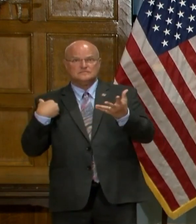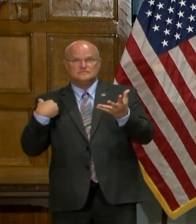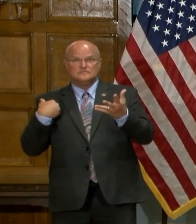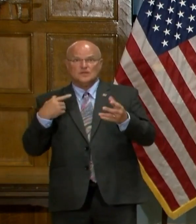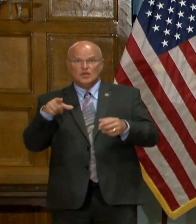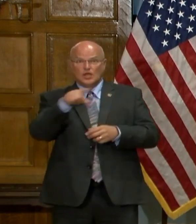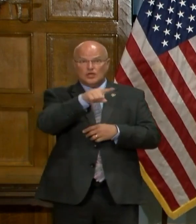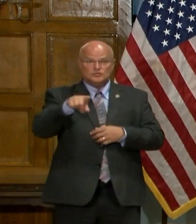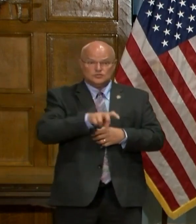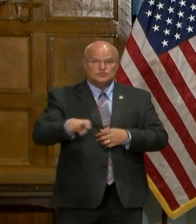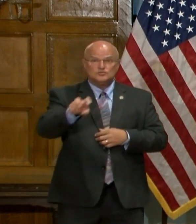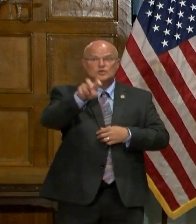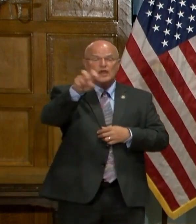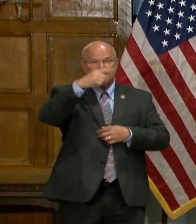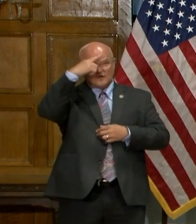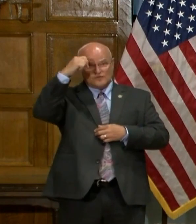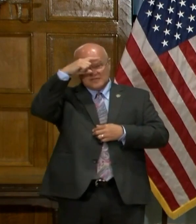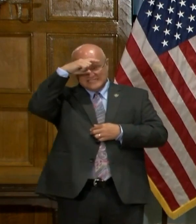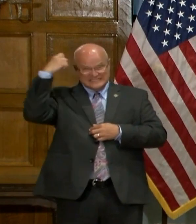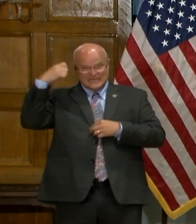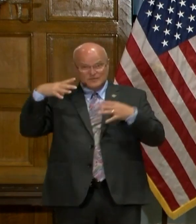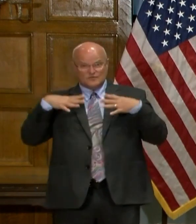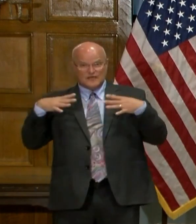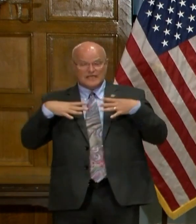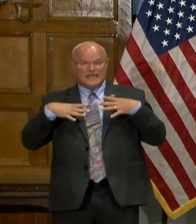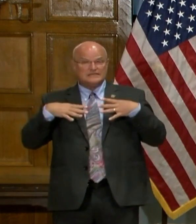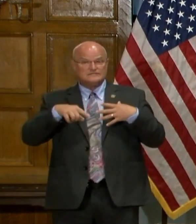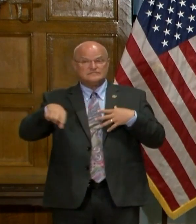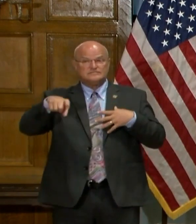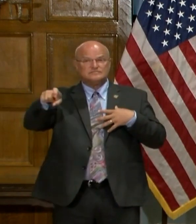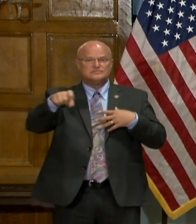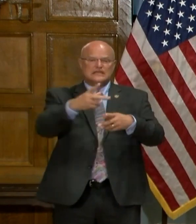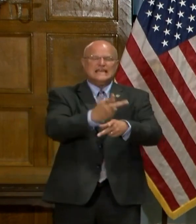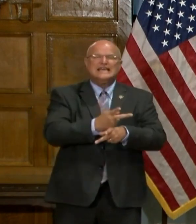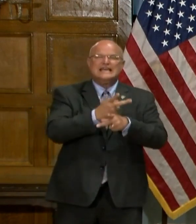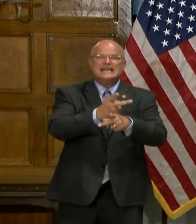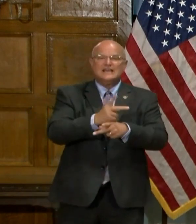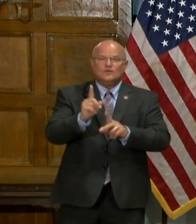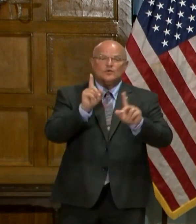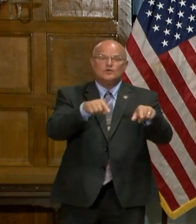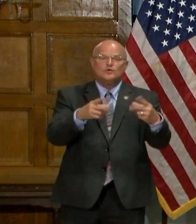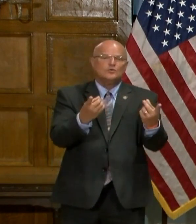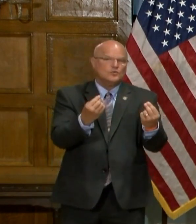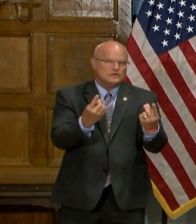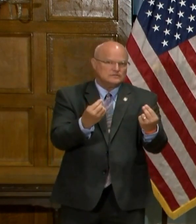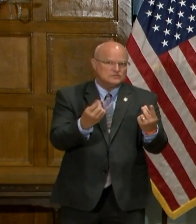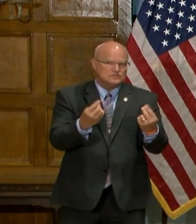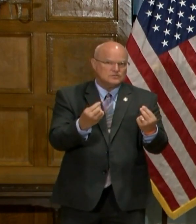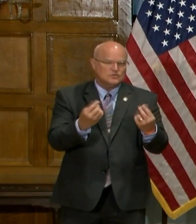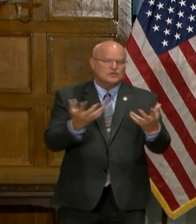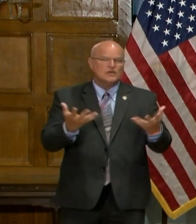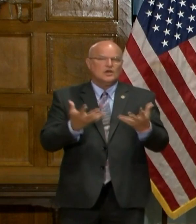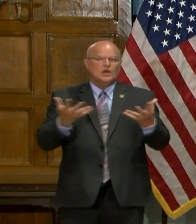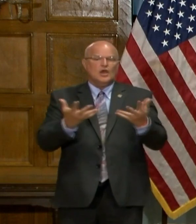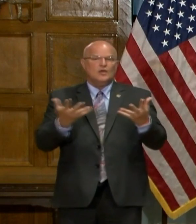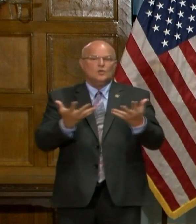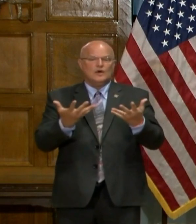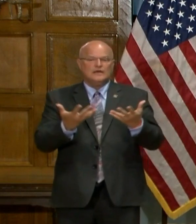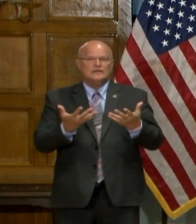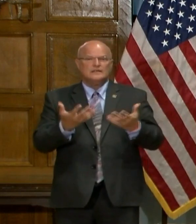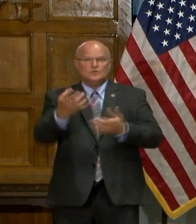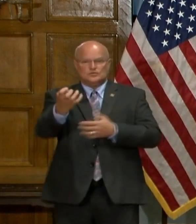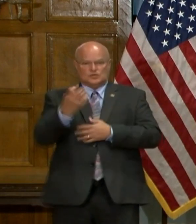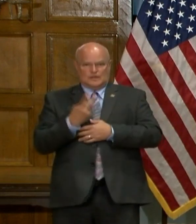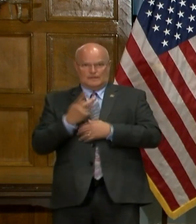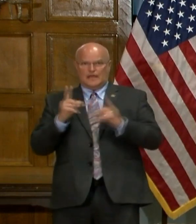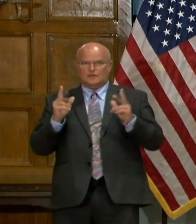as you travel for summer vacation somewhere, you got to be careful where you're going, what you're doing, and what steps you take when you